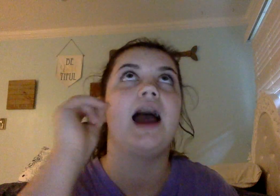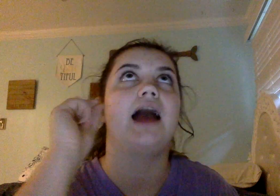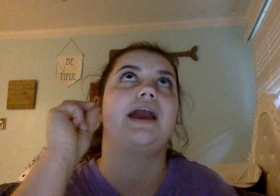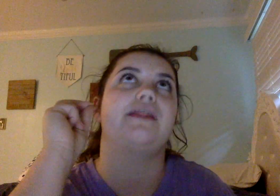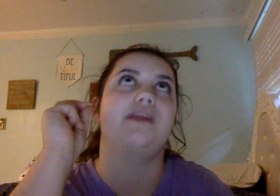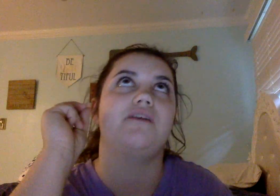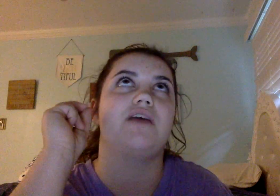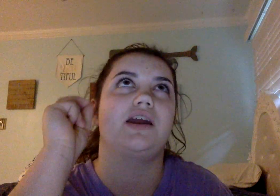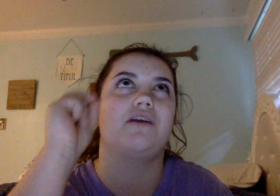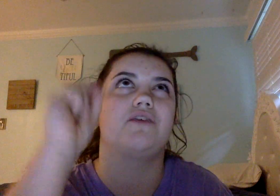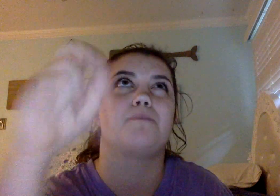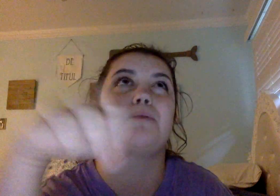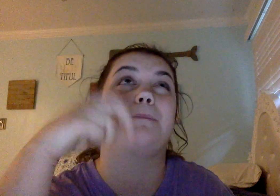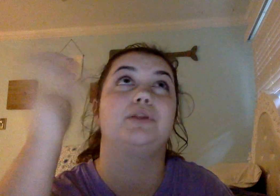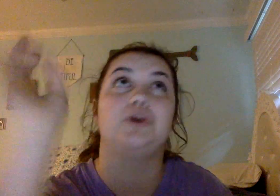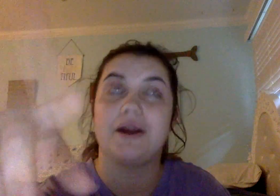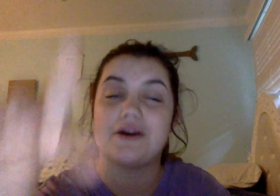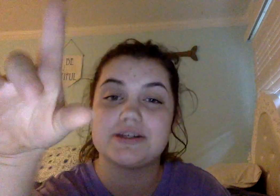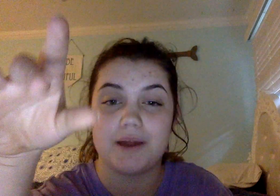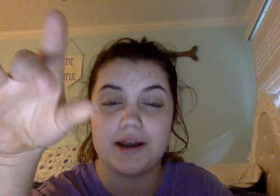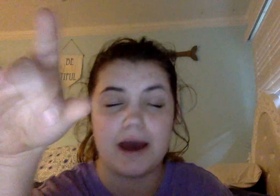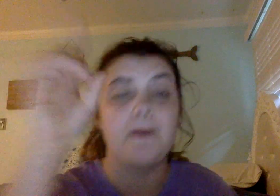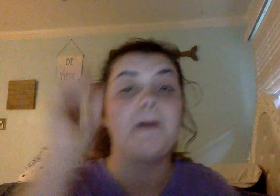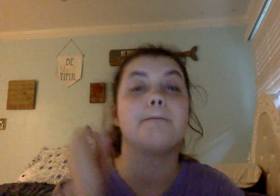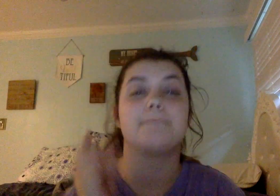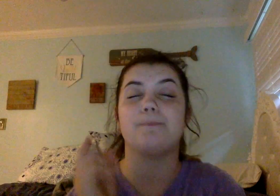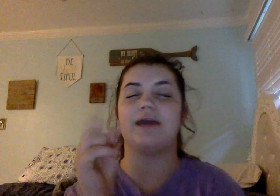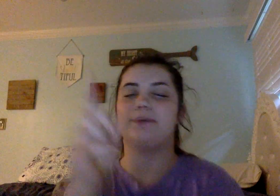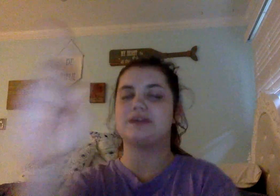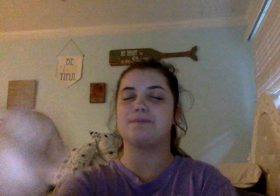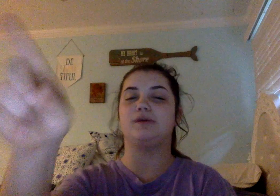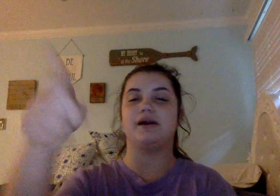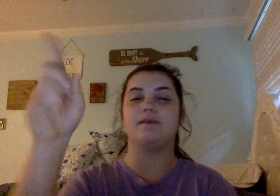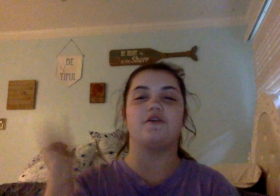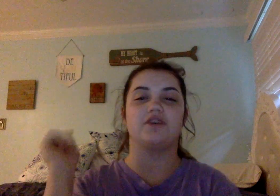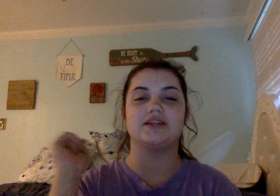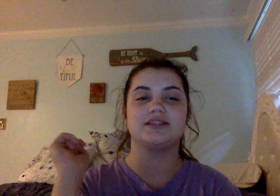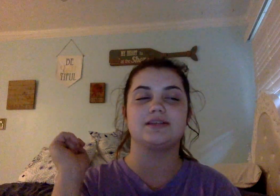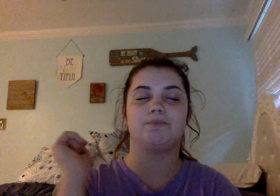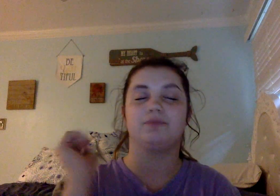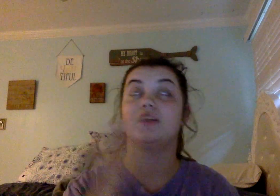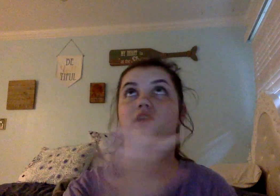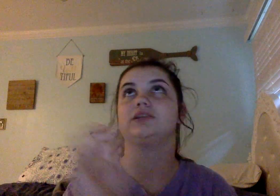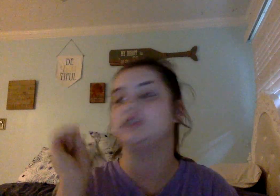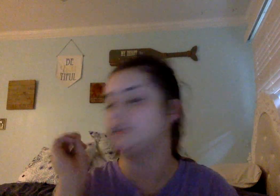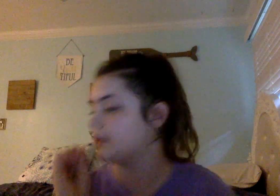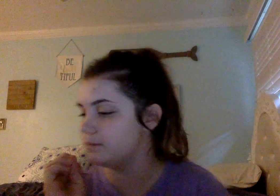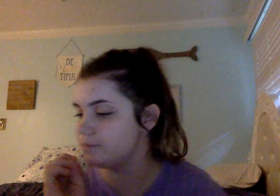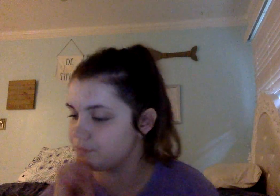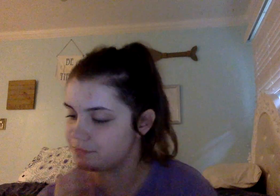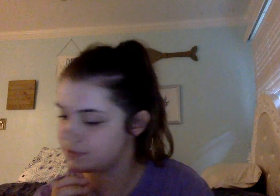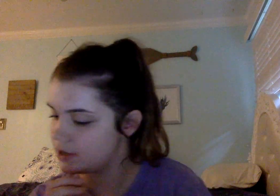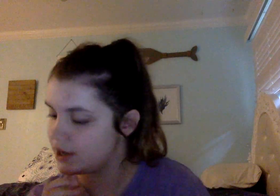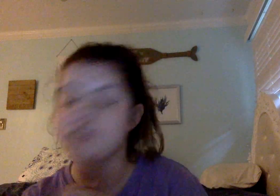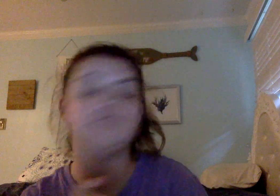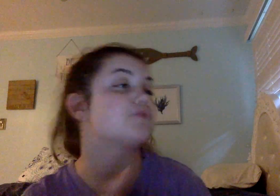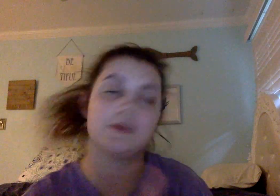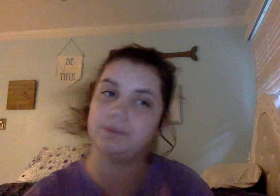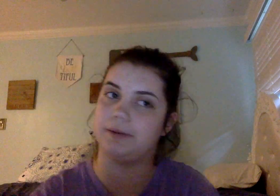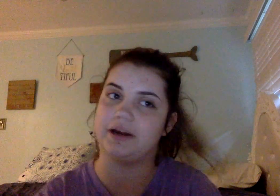Can't think of any of them but blueberries right now. But make some blueberry muffins. Oh, so good. And use real blueberries.